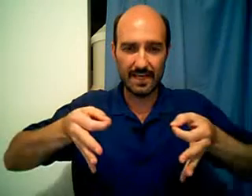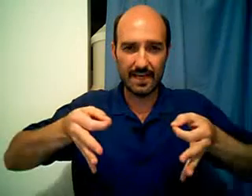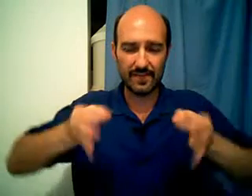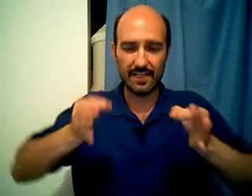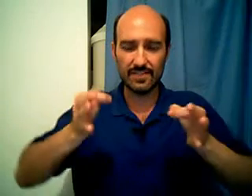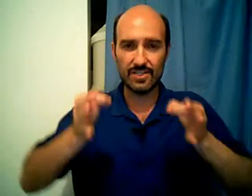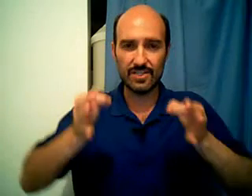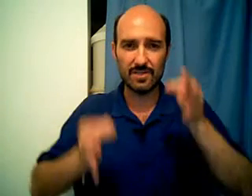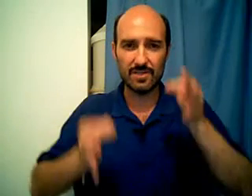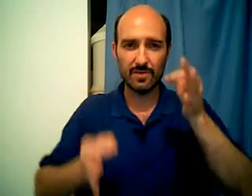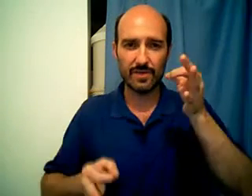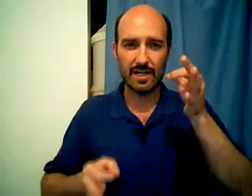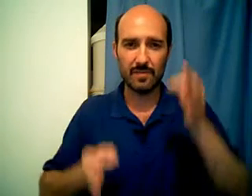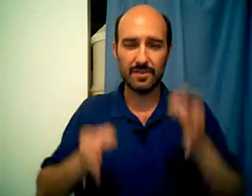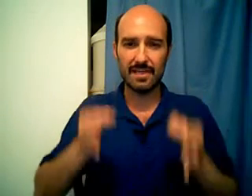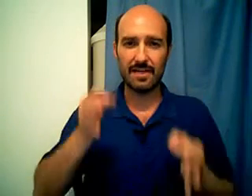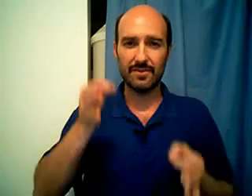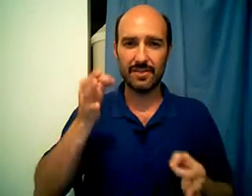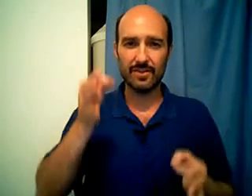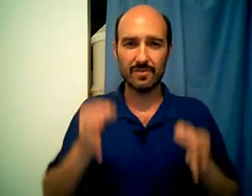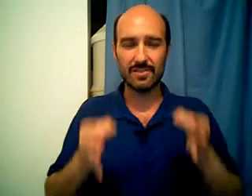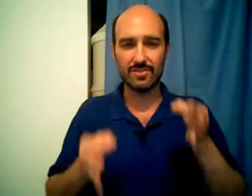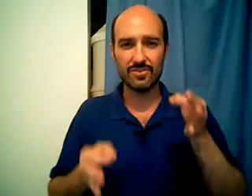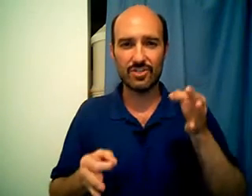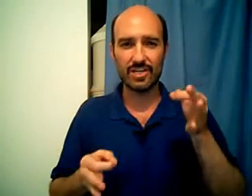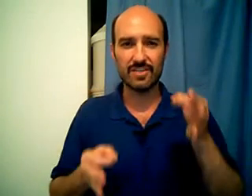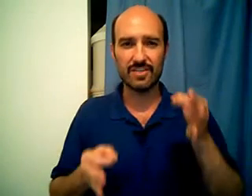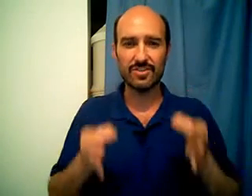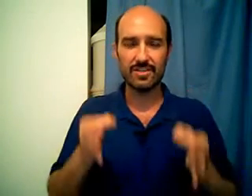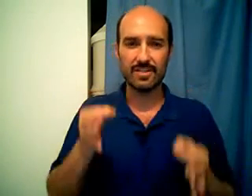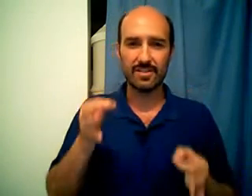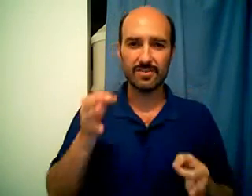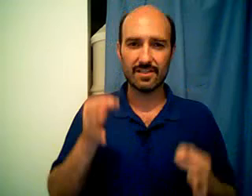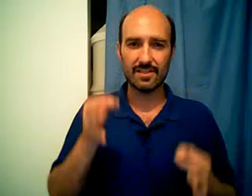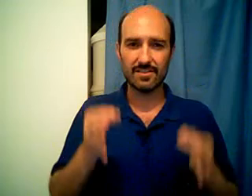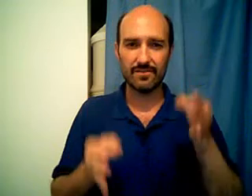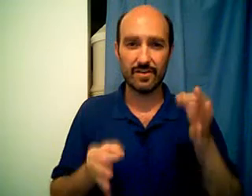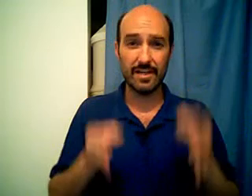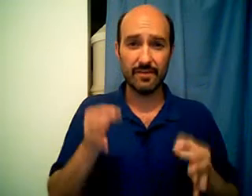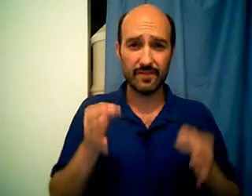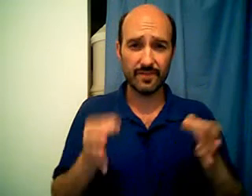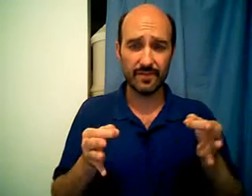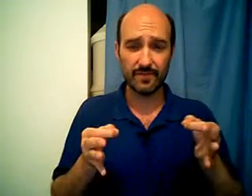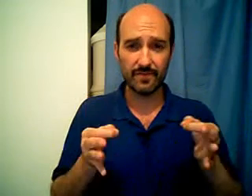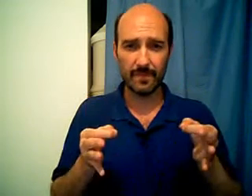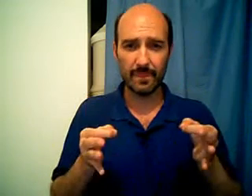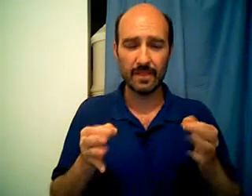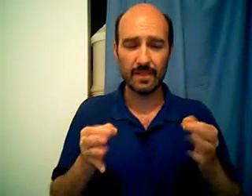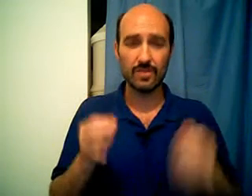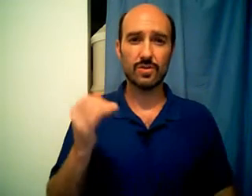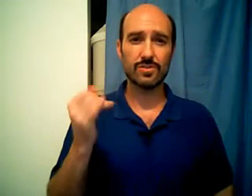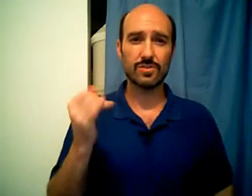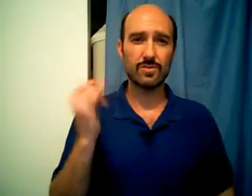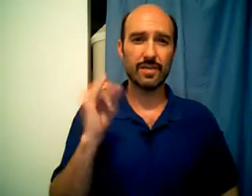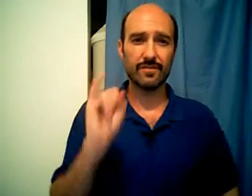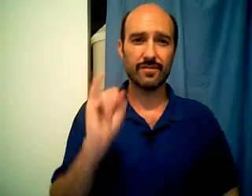F hand shapes and we're going up and down. It also means to judge. So that's a sign for if. You could also do if